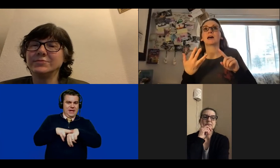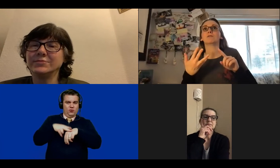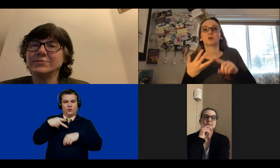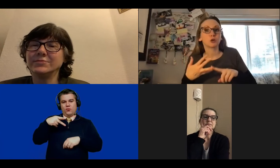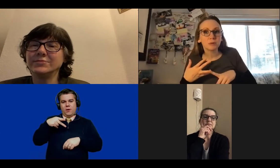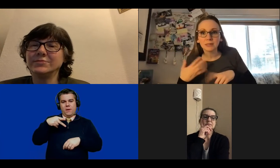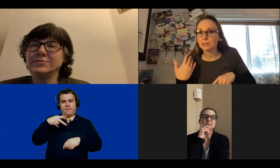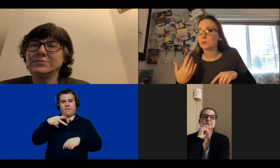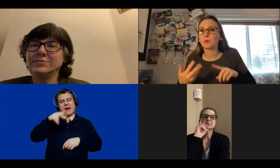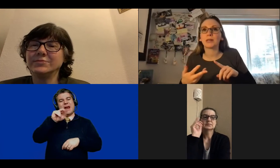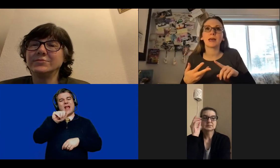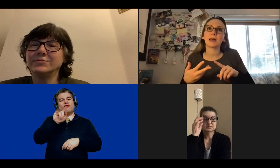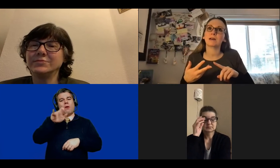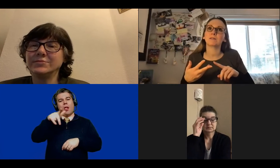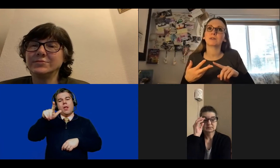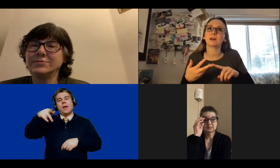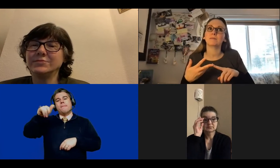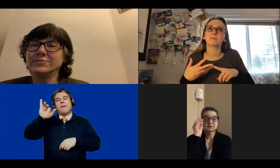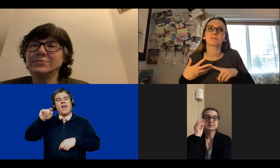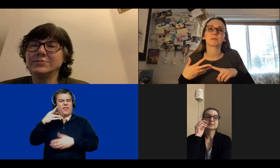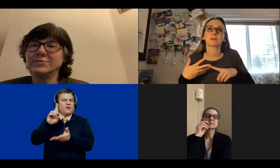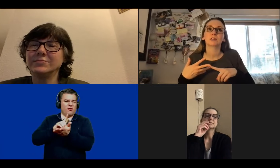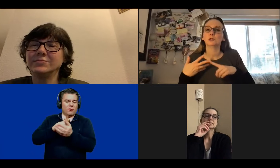we have herbalists, we have